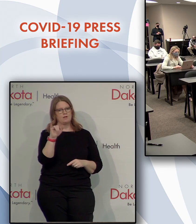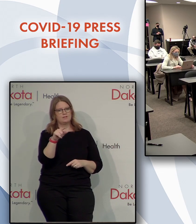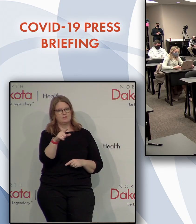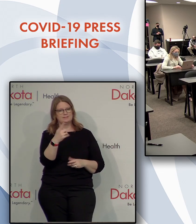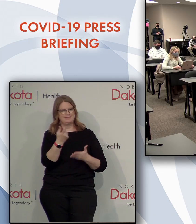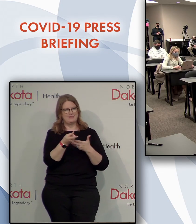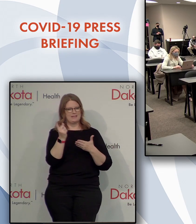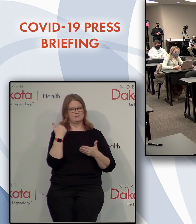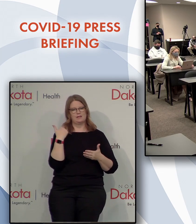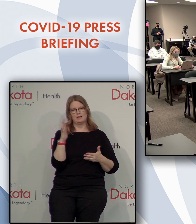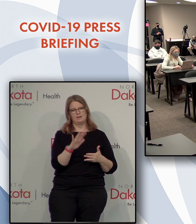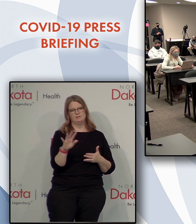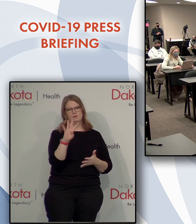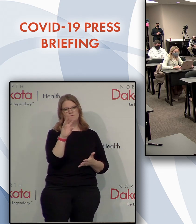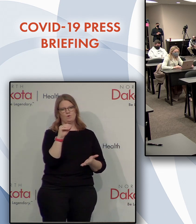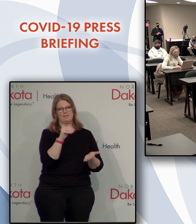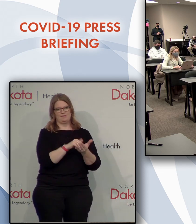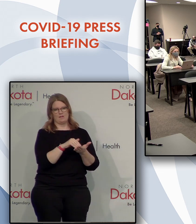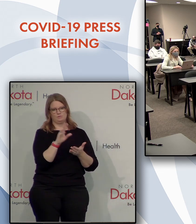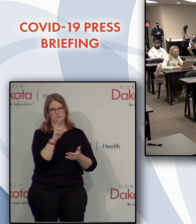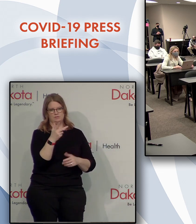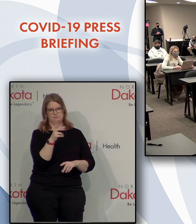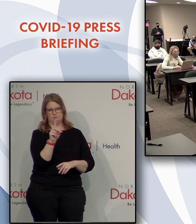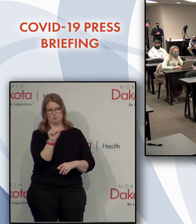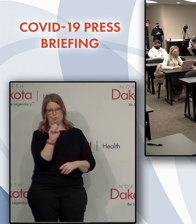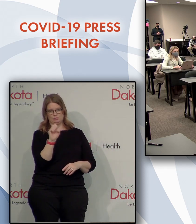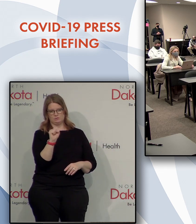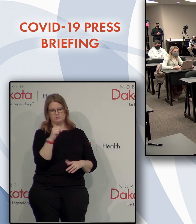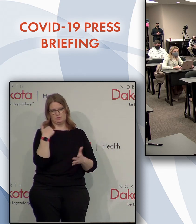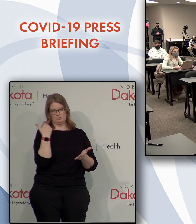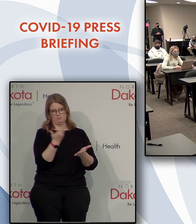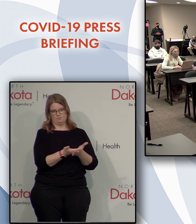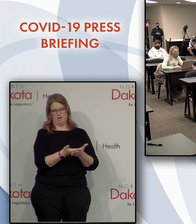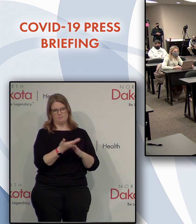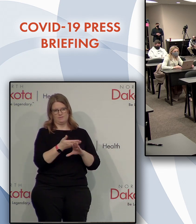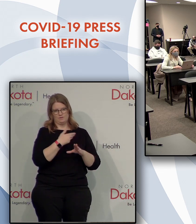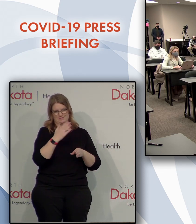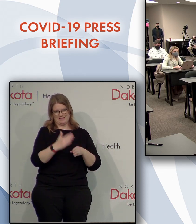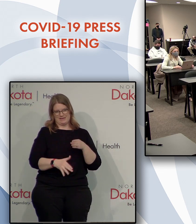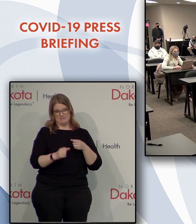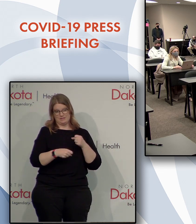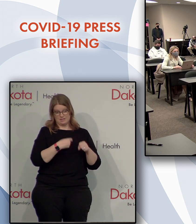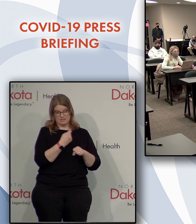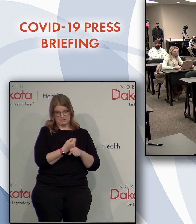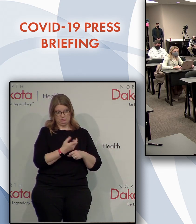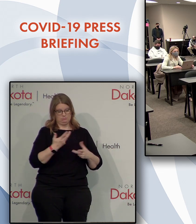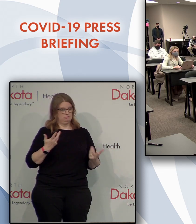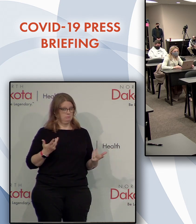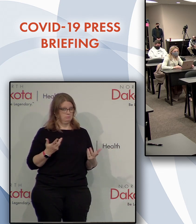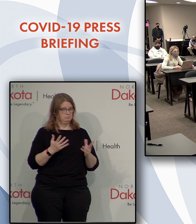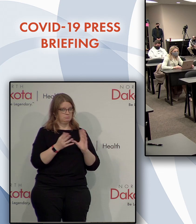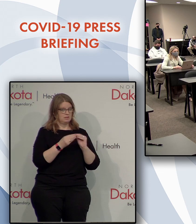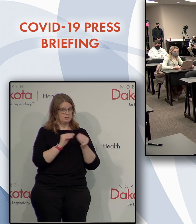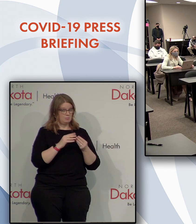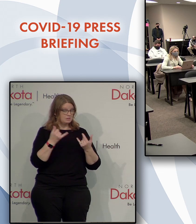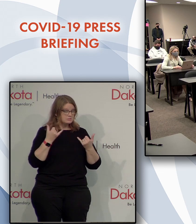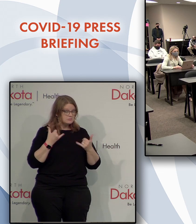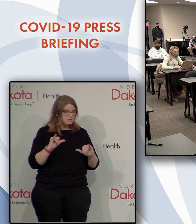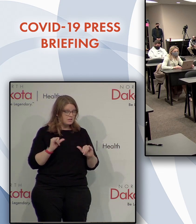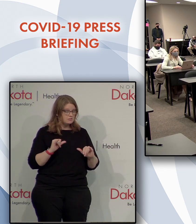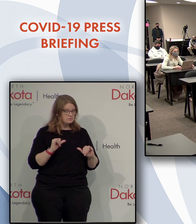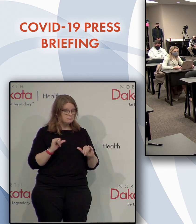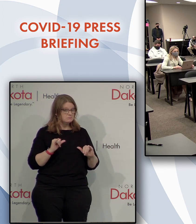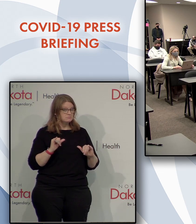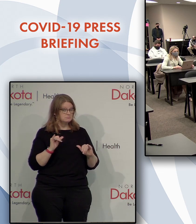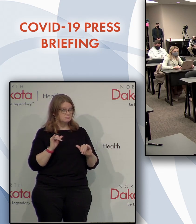estimate last week of about 40,000 doses that would come into the state before the end of the year. I'm wondering, is that number still what we're looking at here, and is there